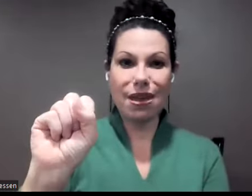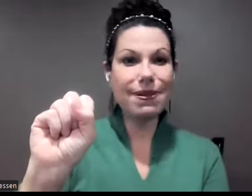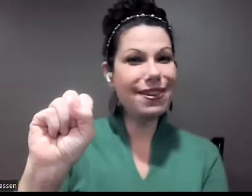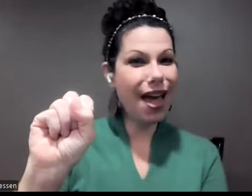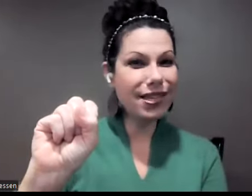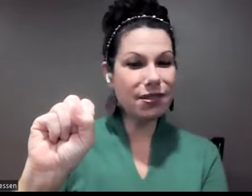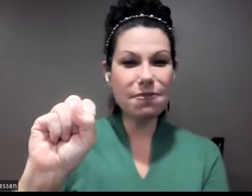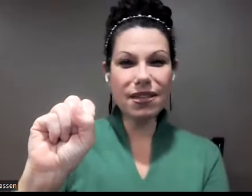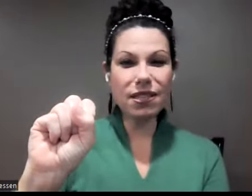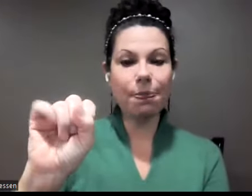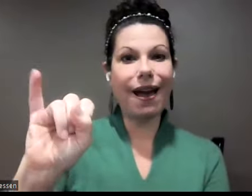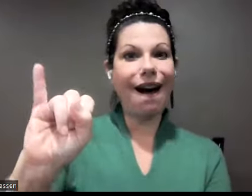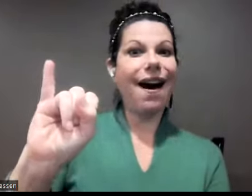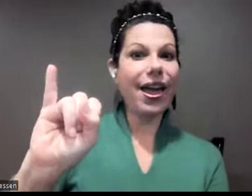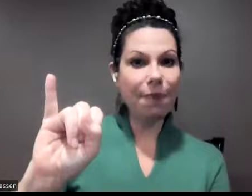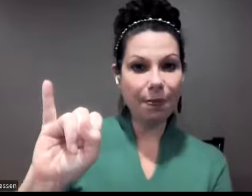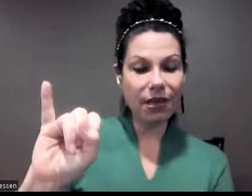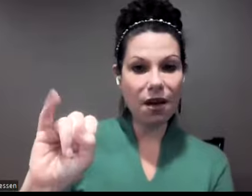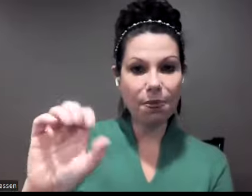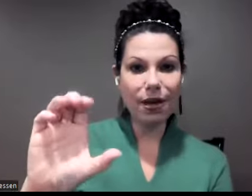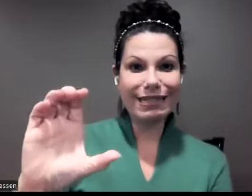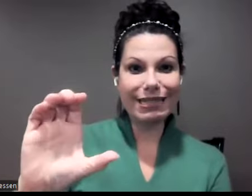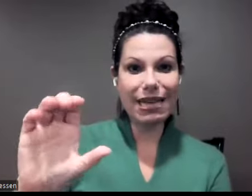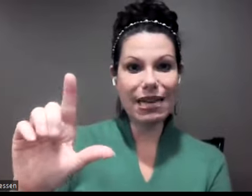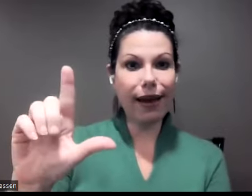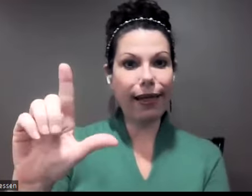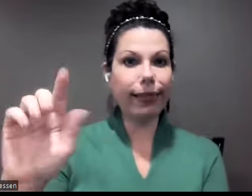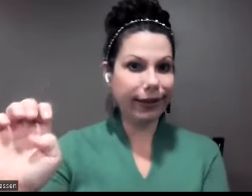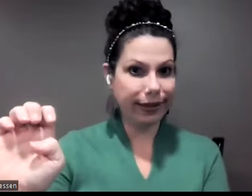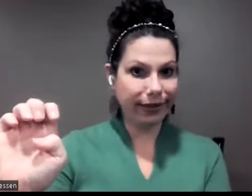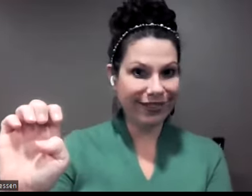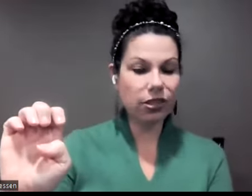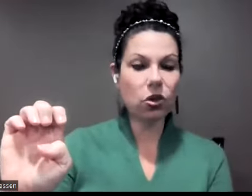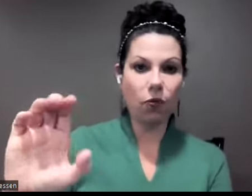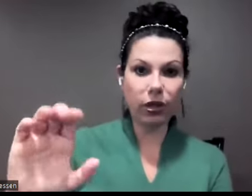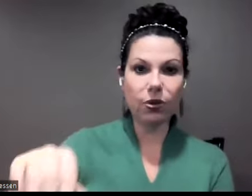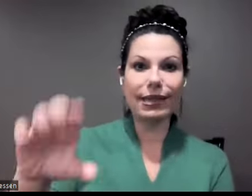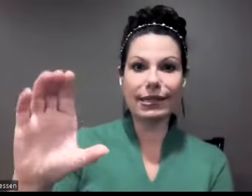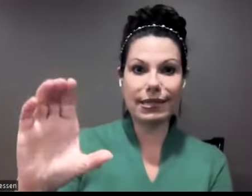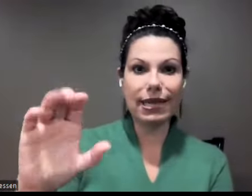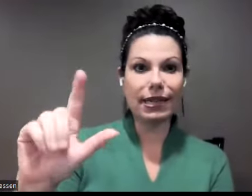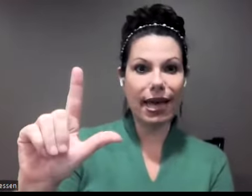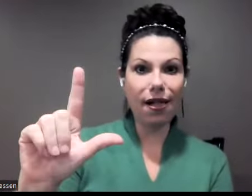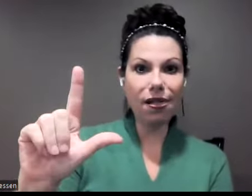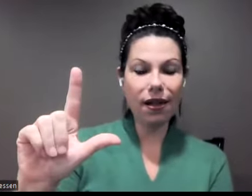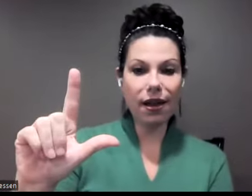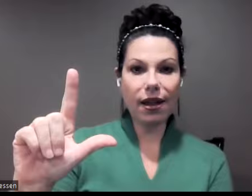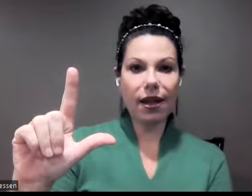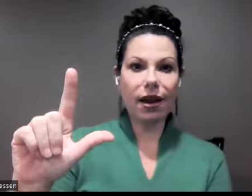Maybe the S you missed, but I pops up, C-L-E. So hopefully you got the C and the L, and